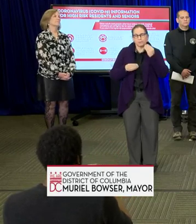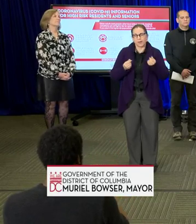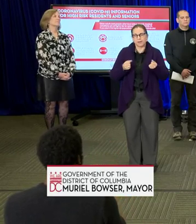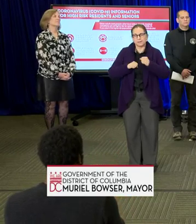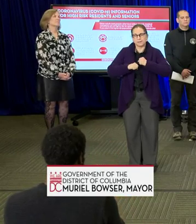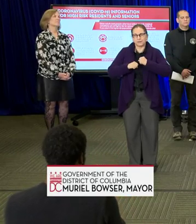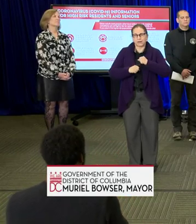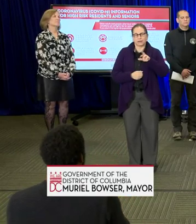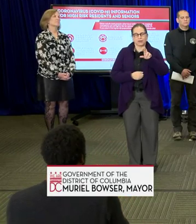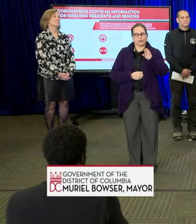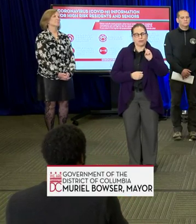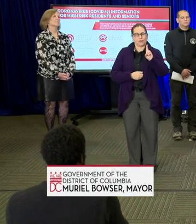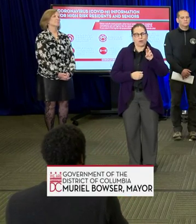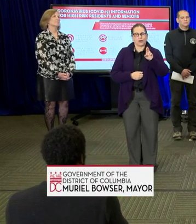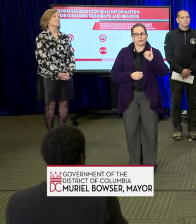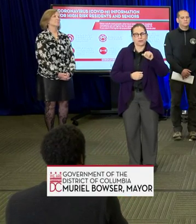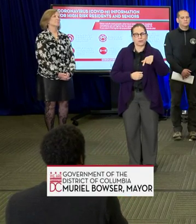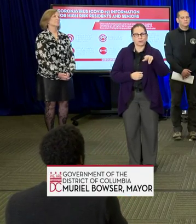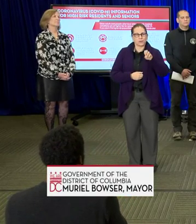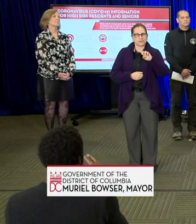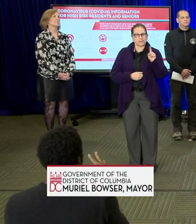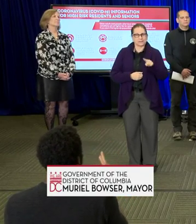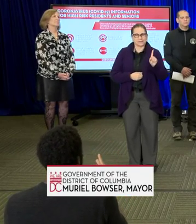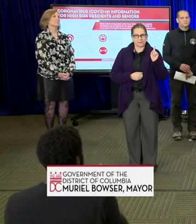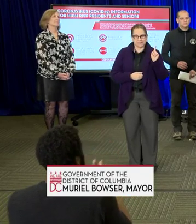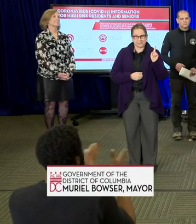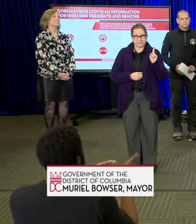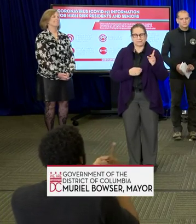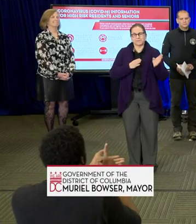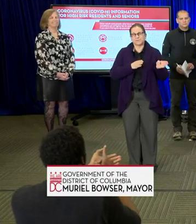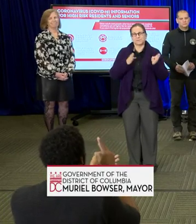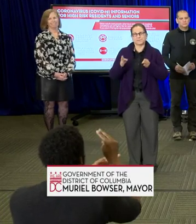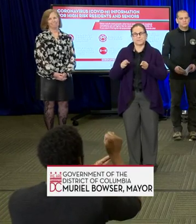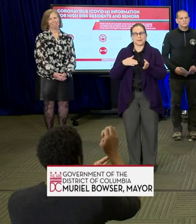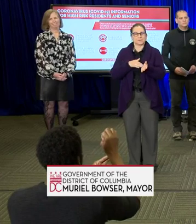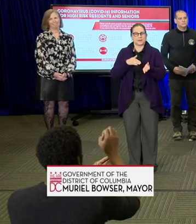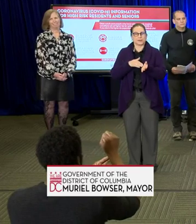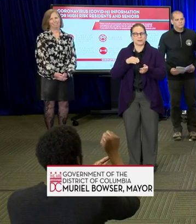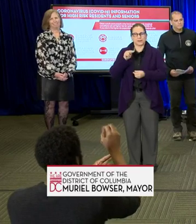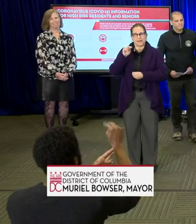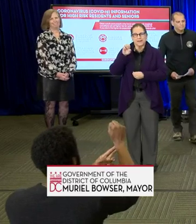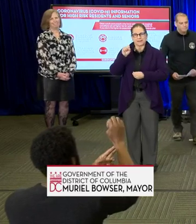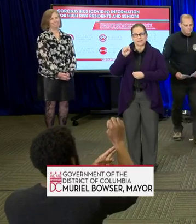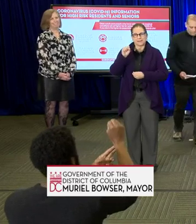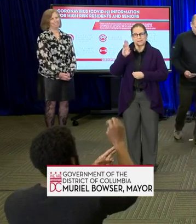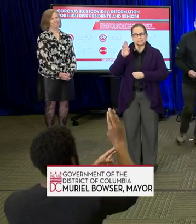leads DC Health, and then we will be available to take any of your questions.